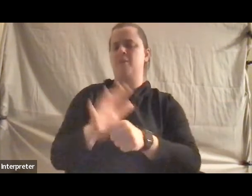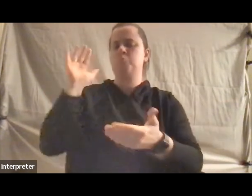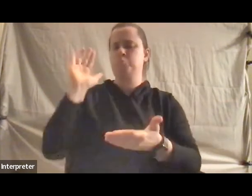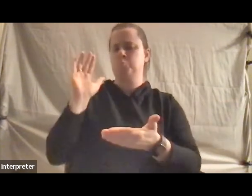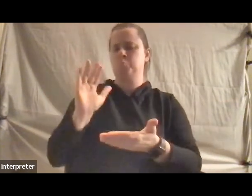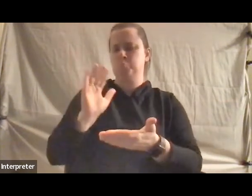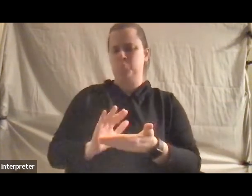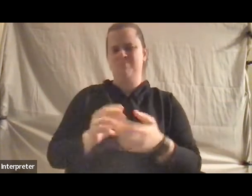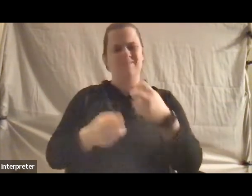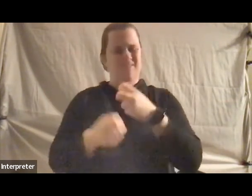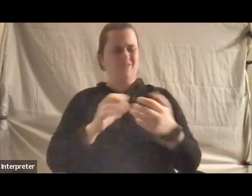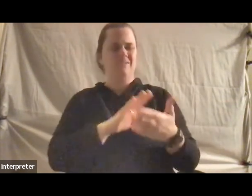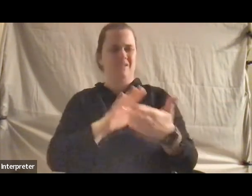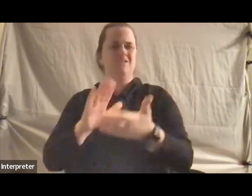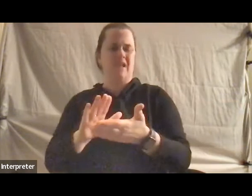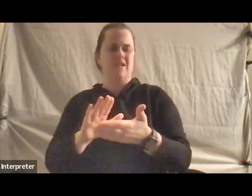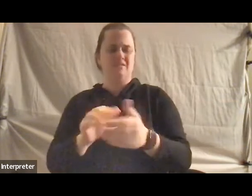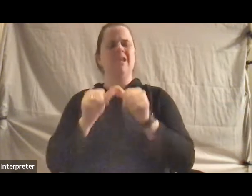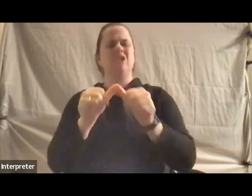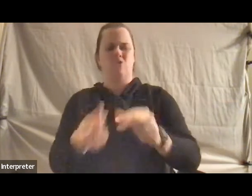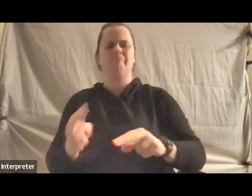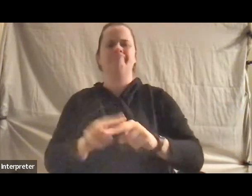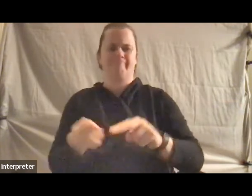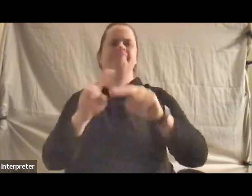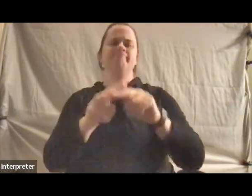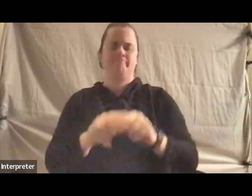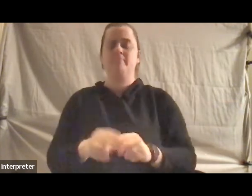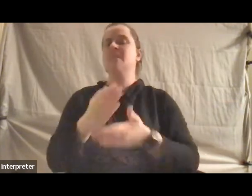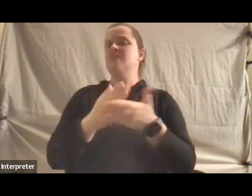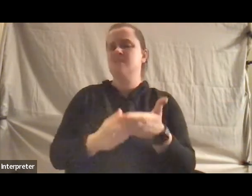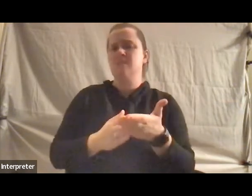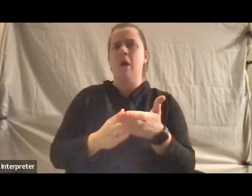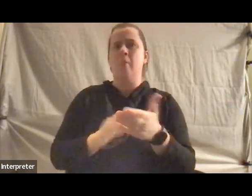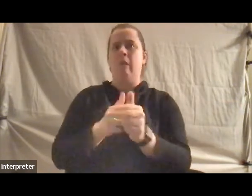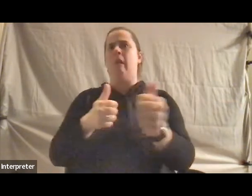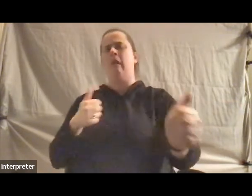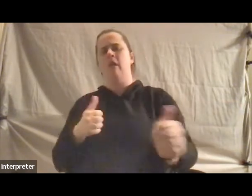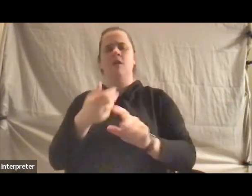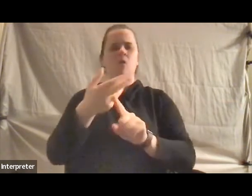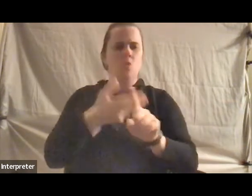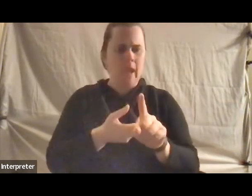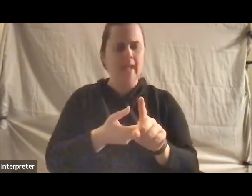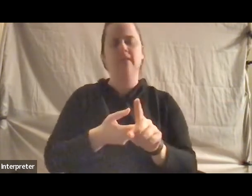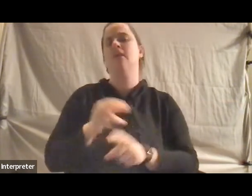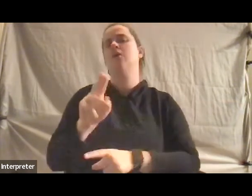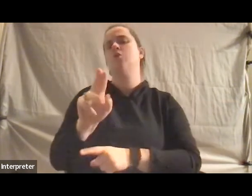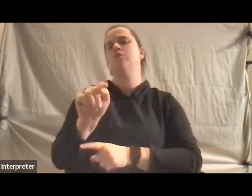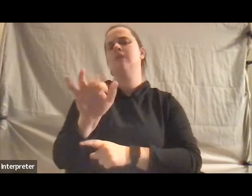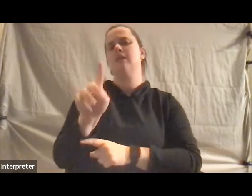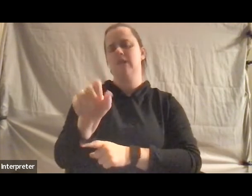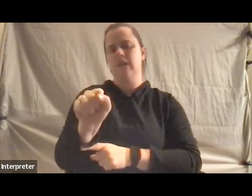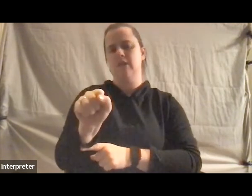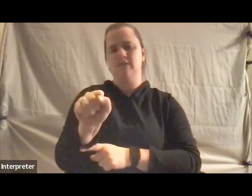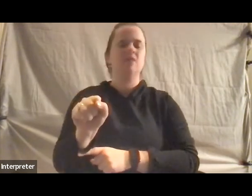have faced continue to mount. Some are facing back rent and utilities as moratoriums have been